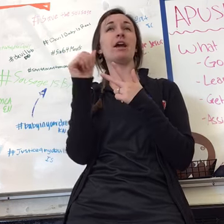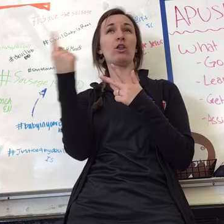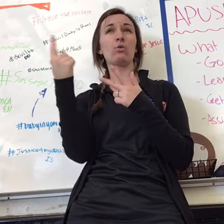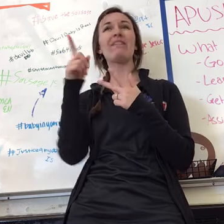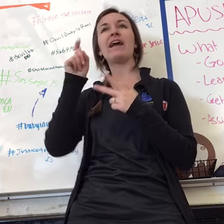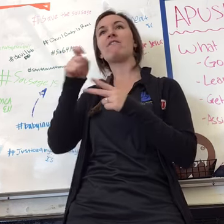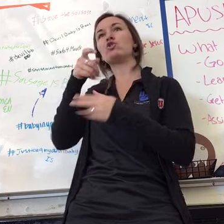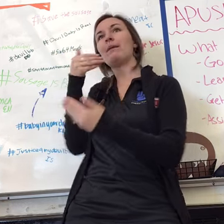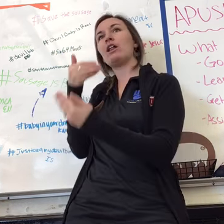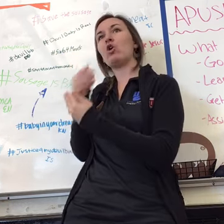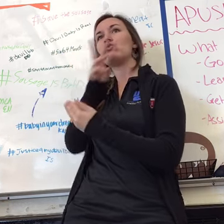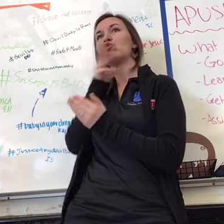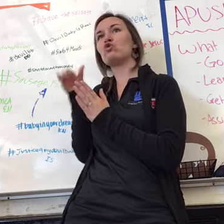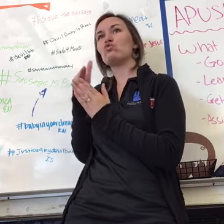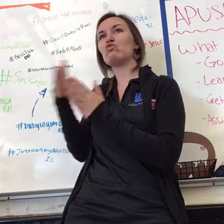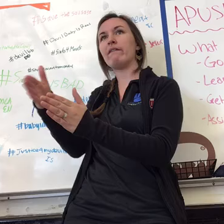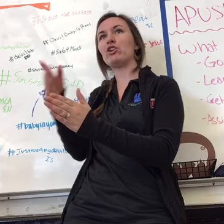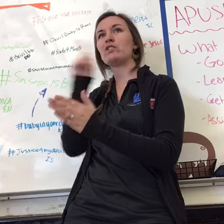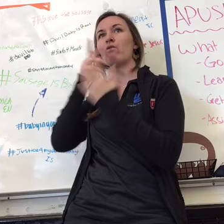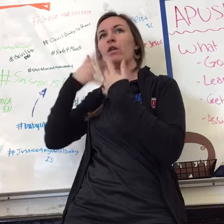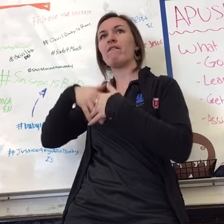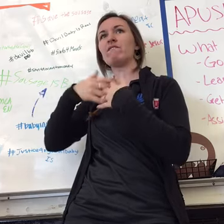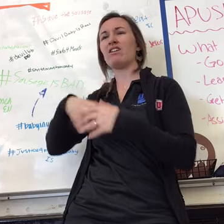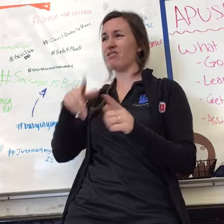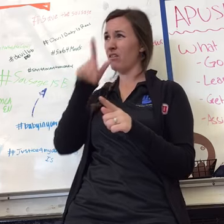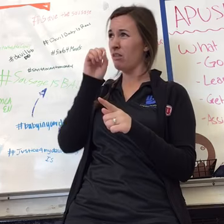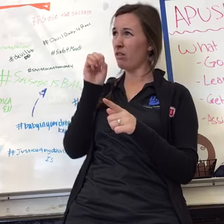Good on that one? The Lowell system takes